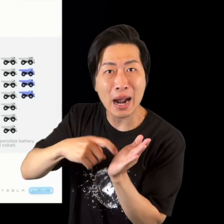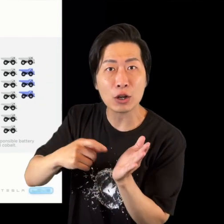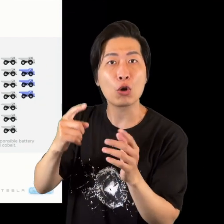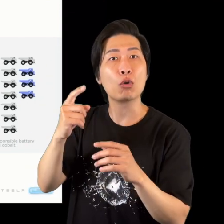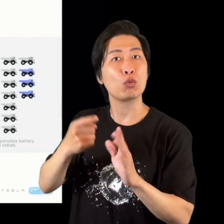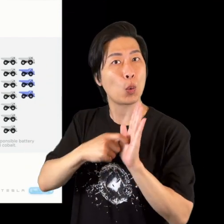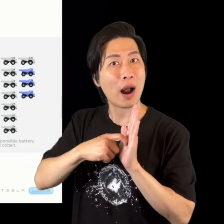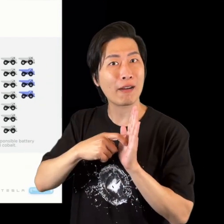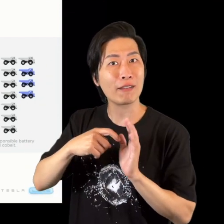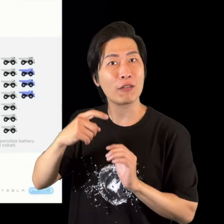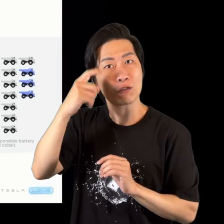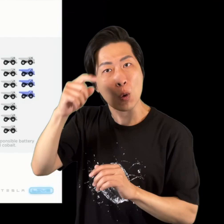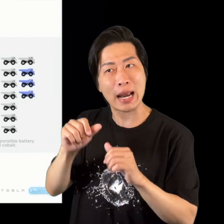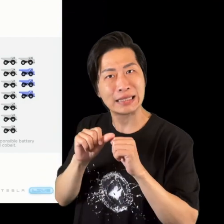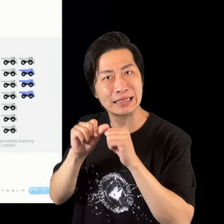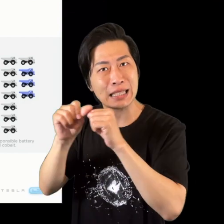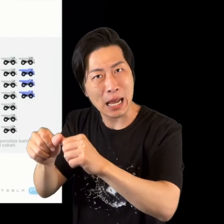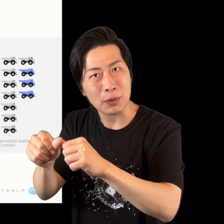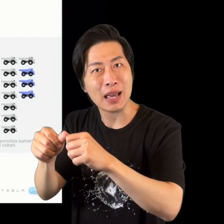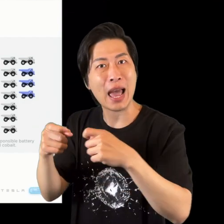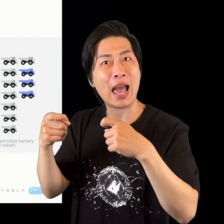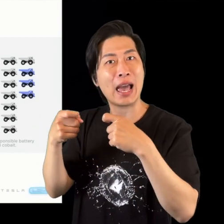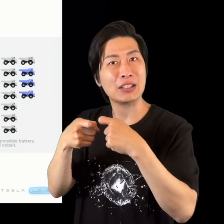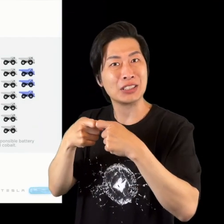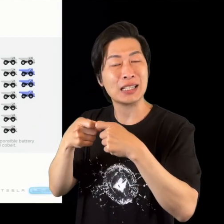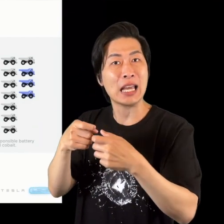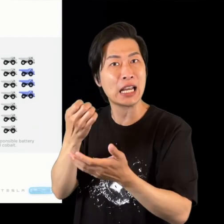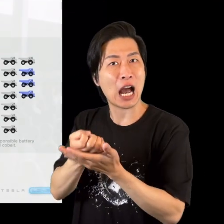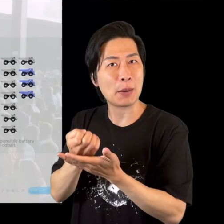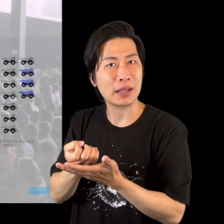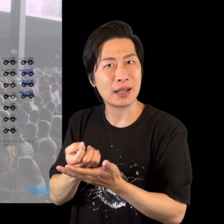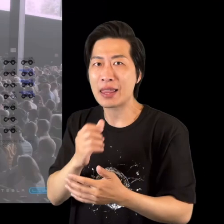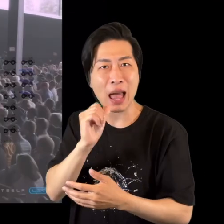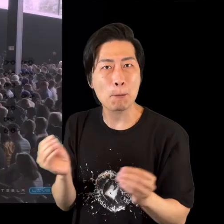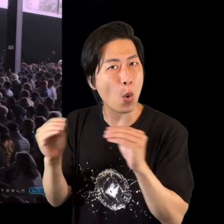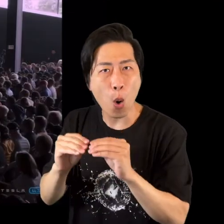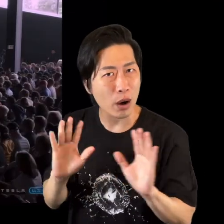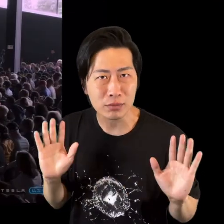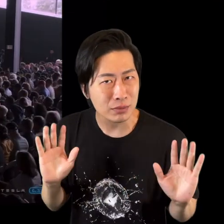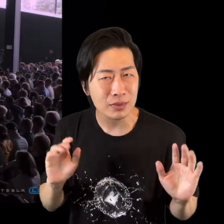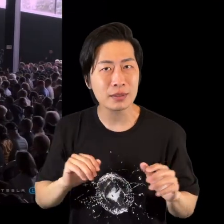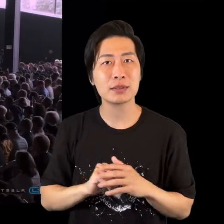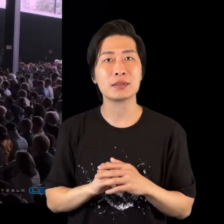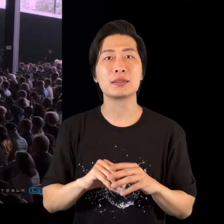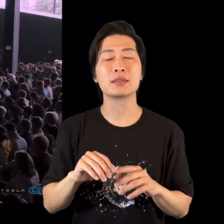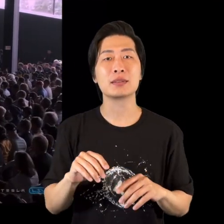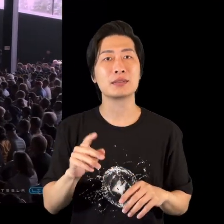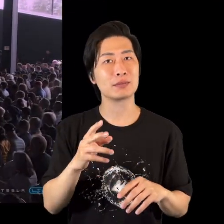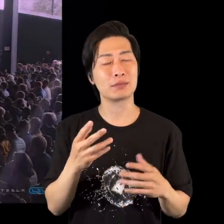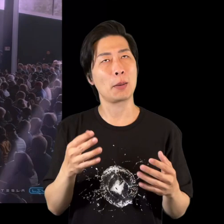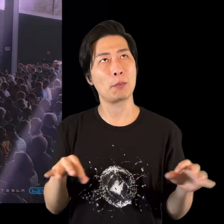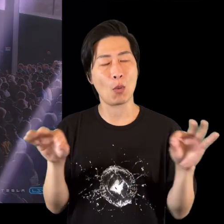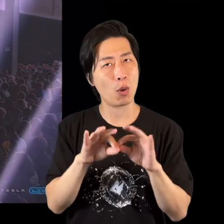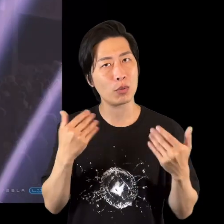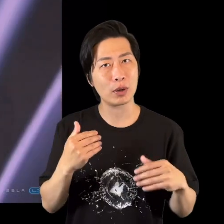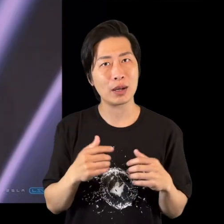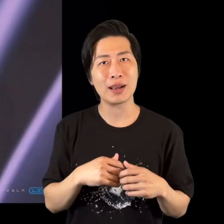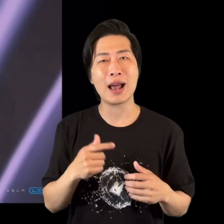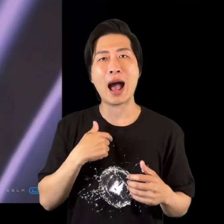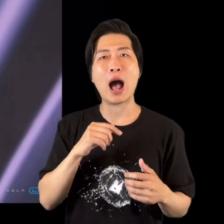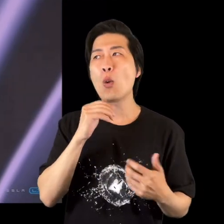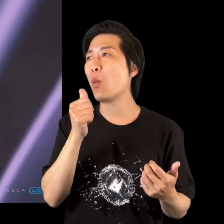sustainable energy economy, not more. Also very important. I mean, I don't want to go off on a tangent too much on that front,